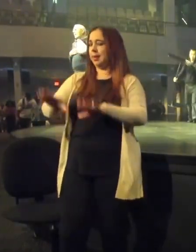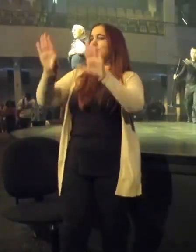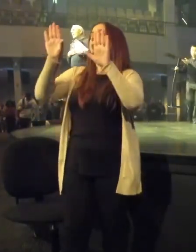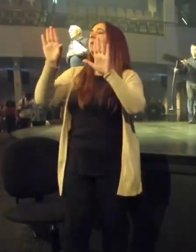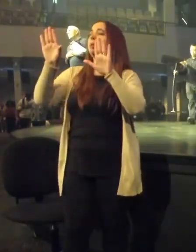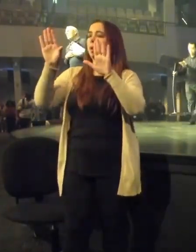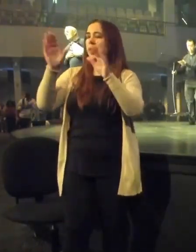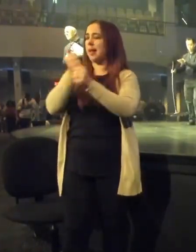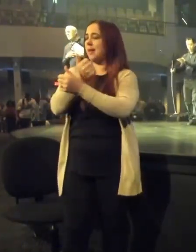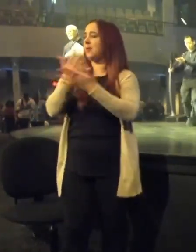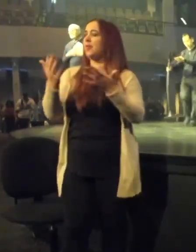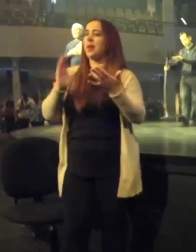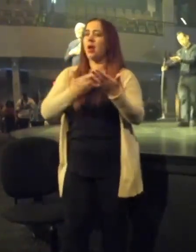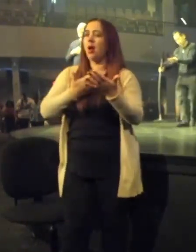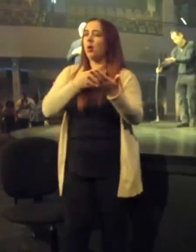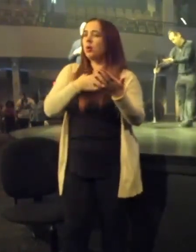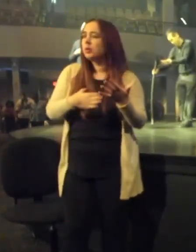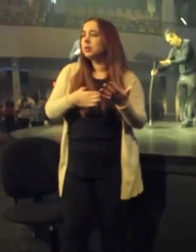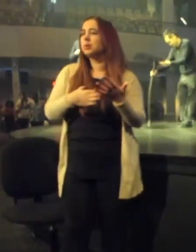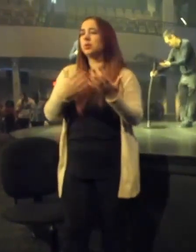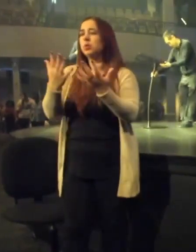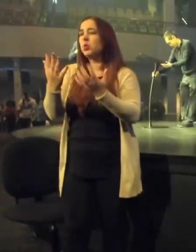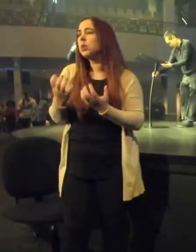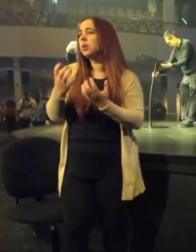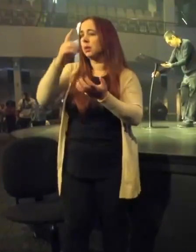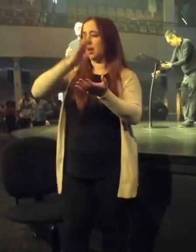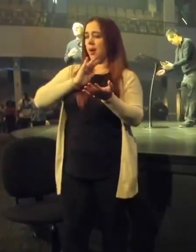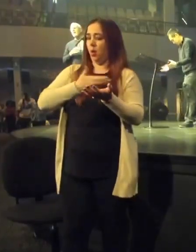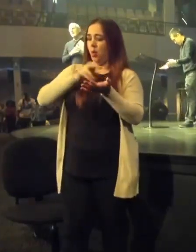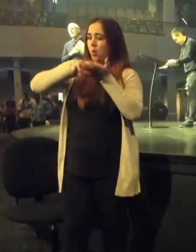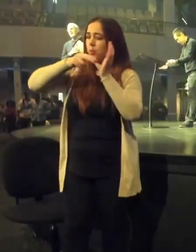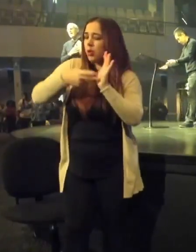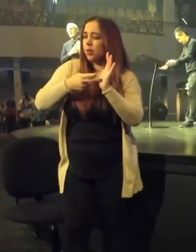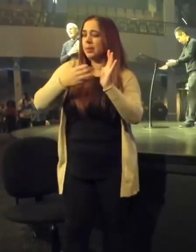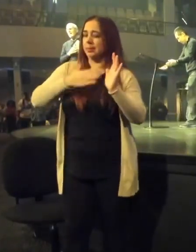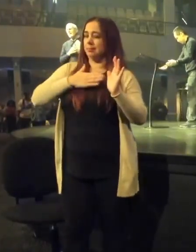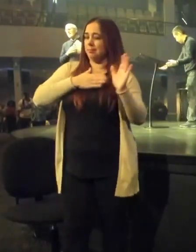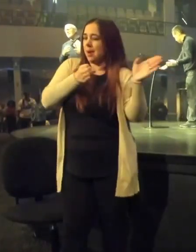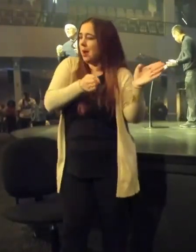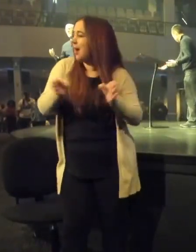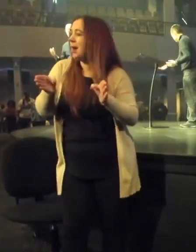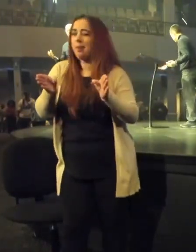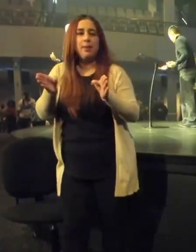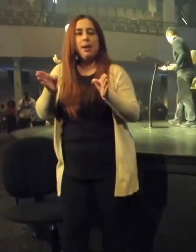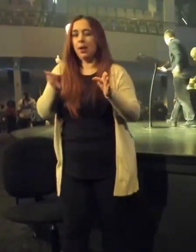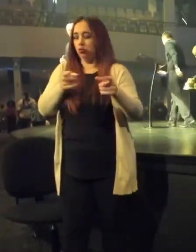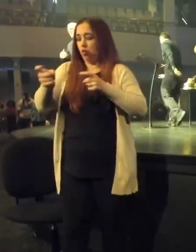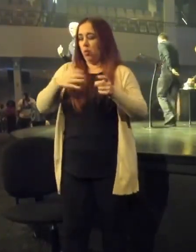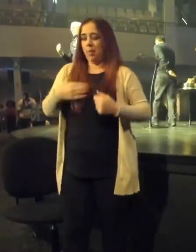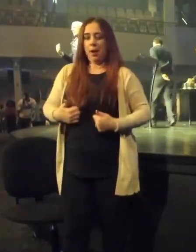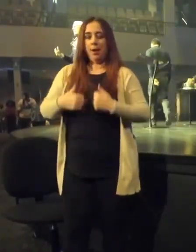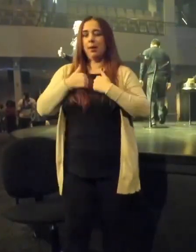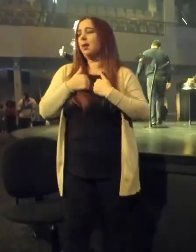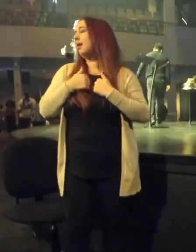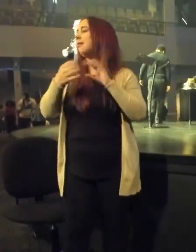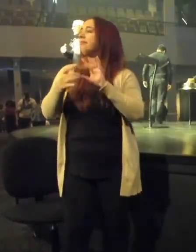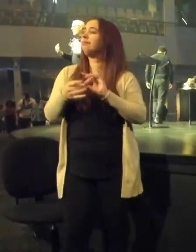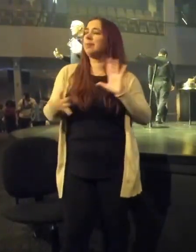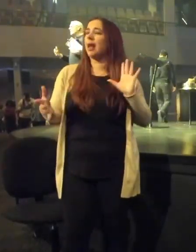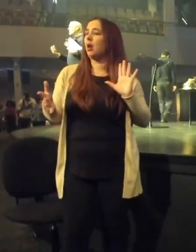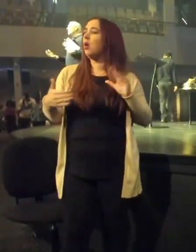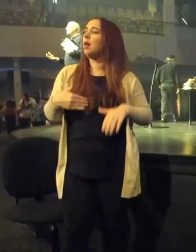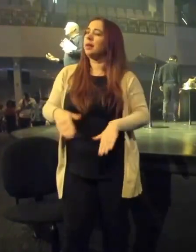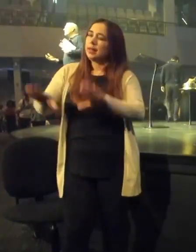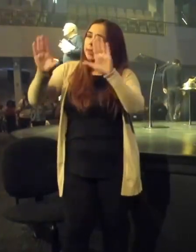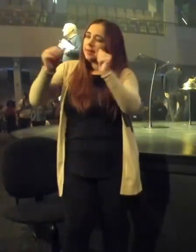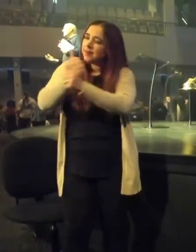morning, our will, our desires, our purposes, our plans, God, and the control of our lives. We simply give all that we